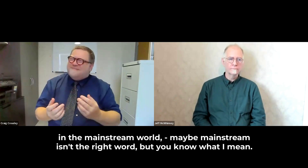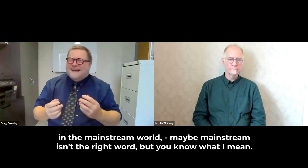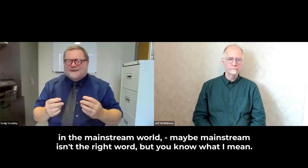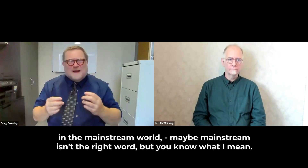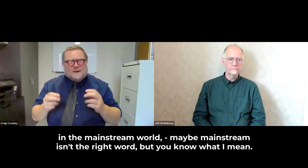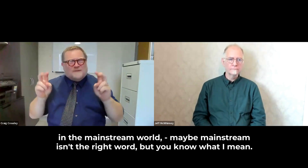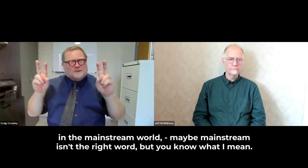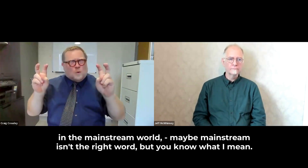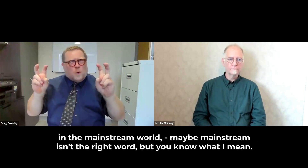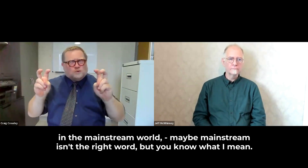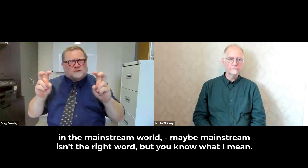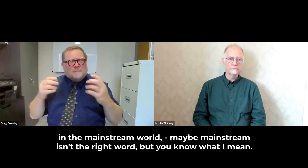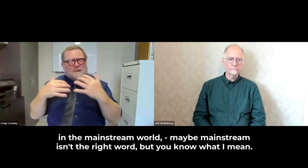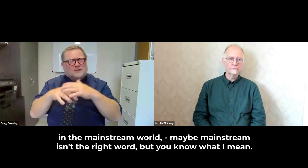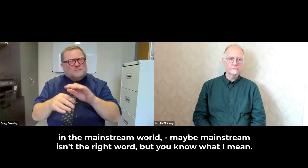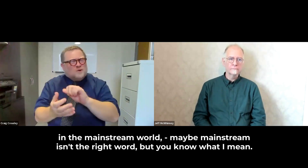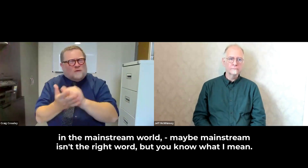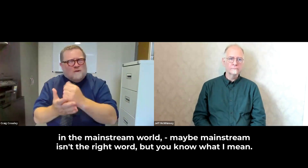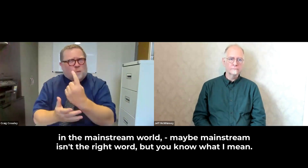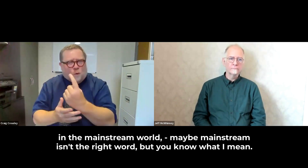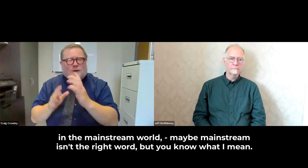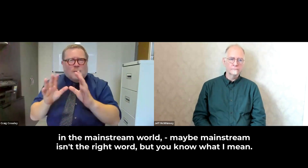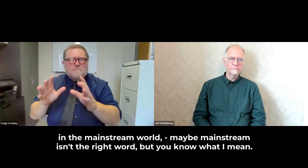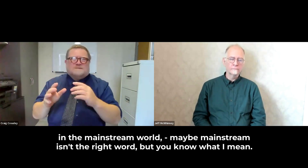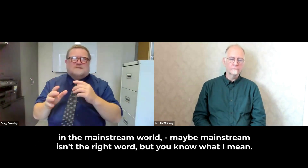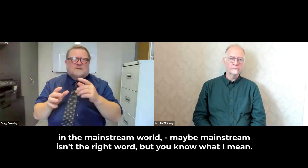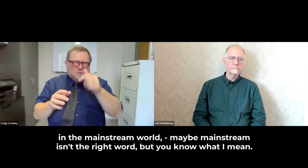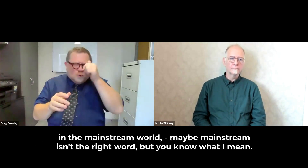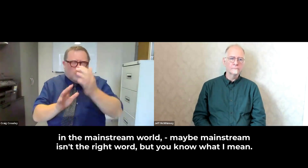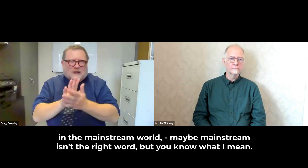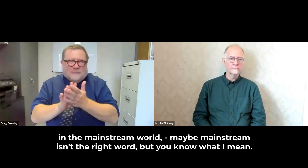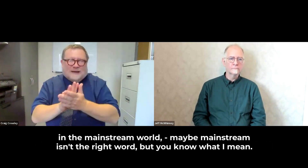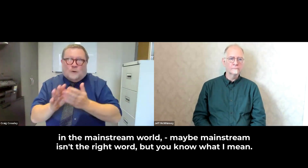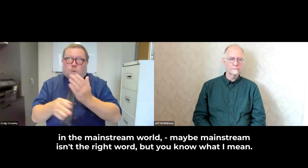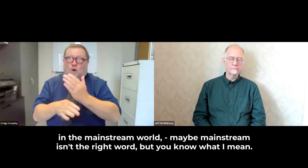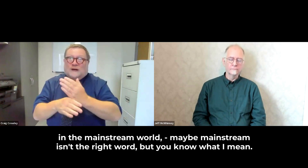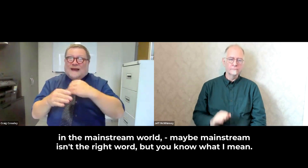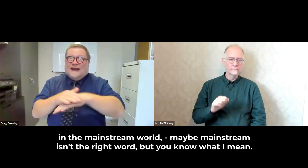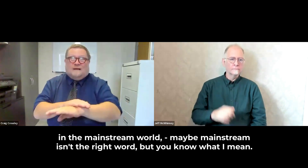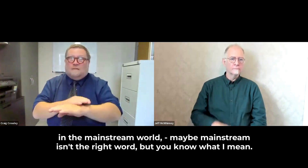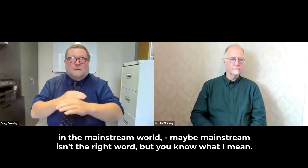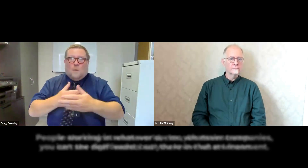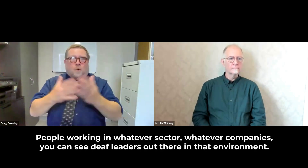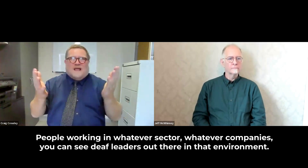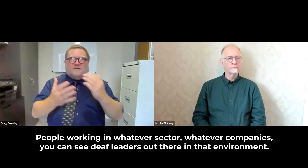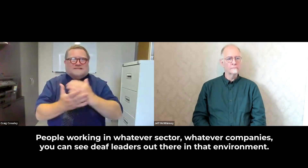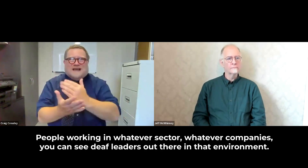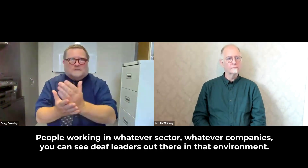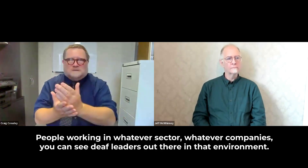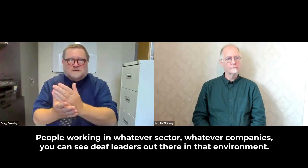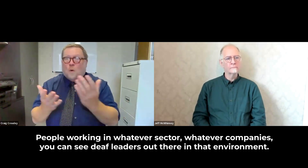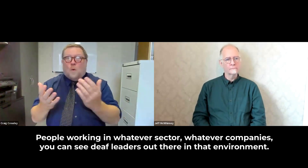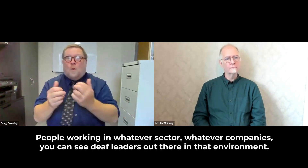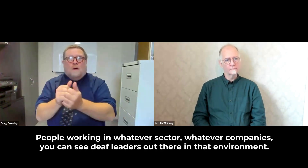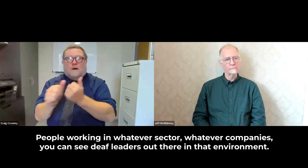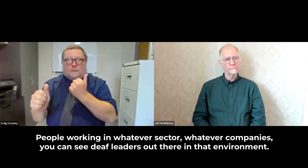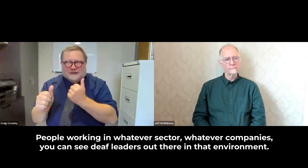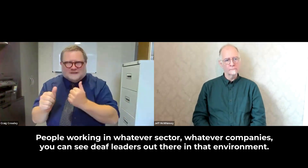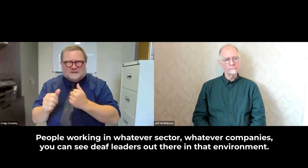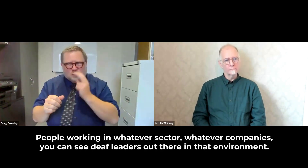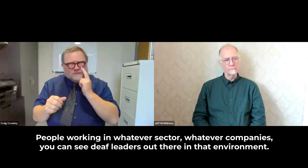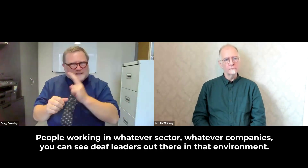But mainstream world, maybe mainstream isn't the right word, but you know what I mean. You know, people working in